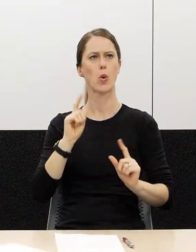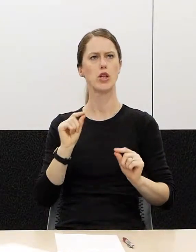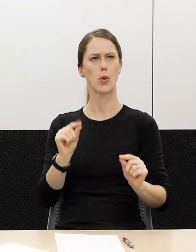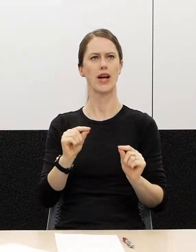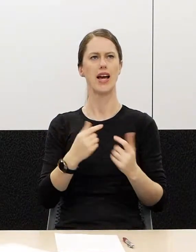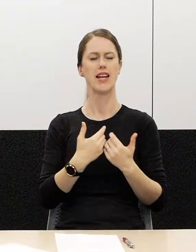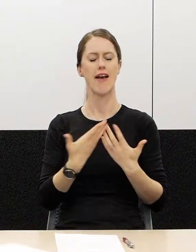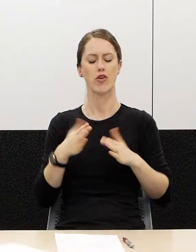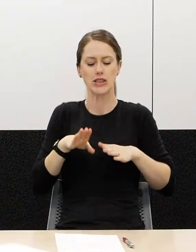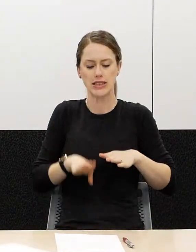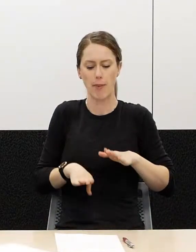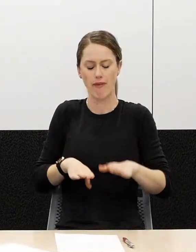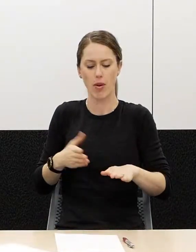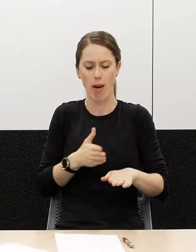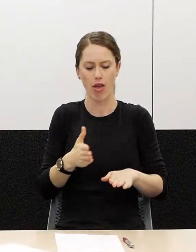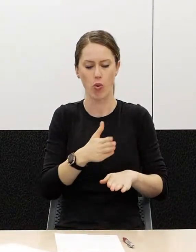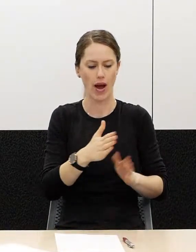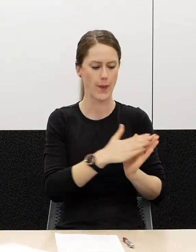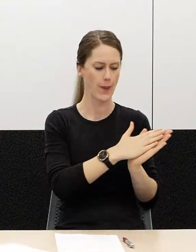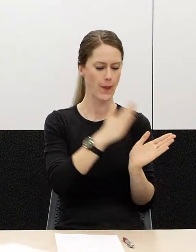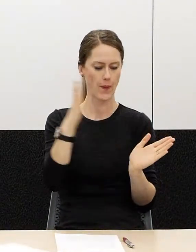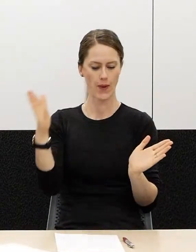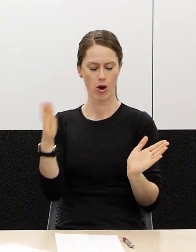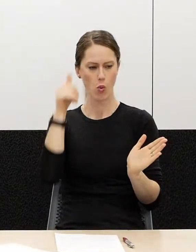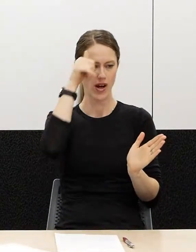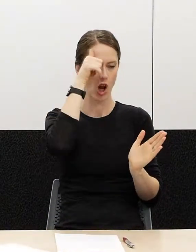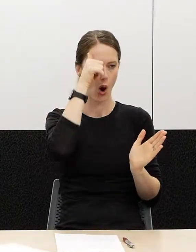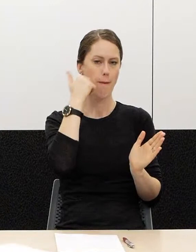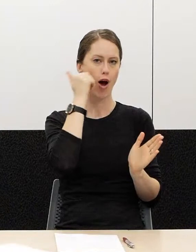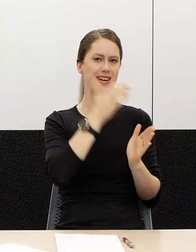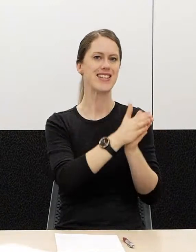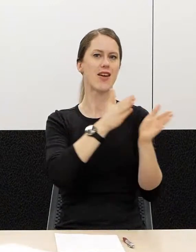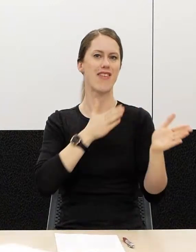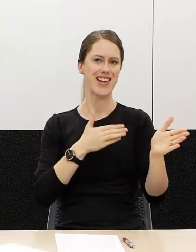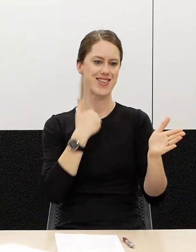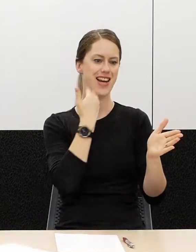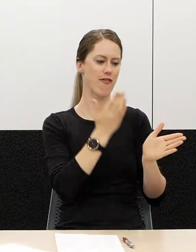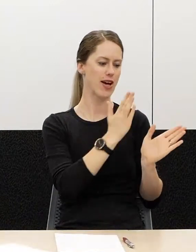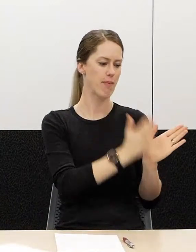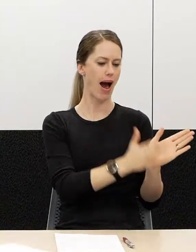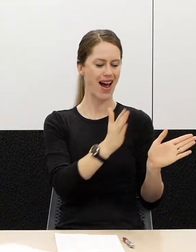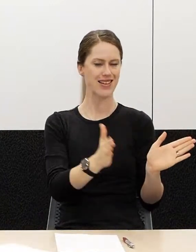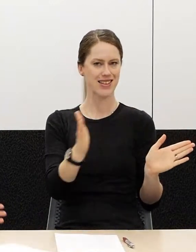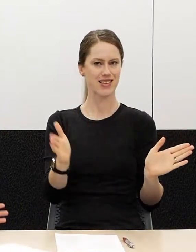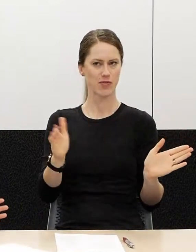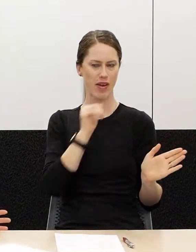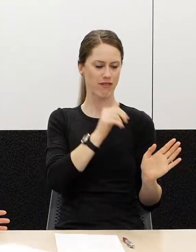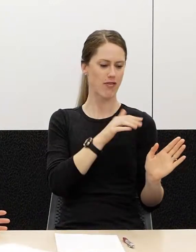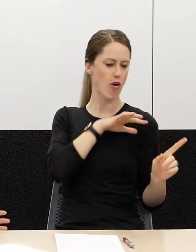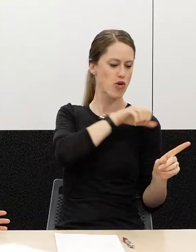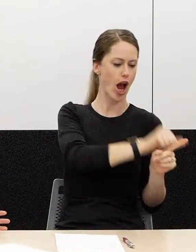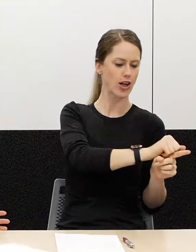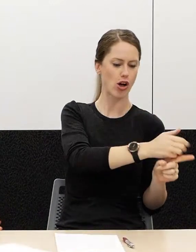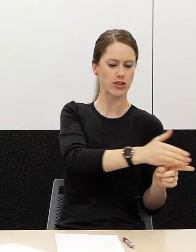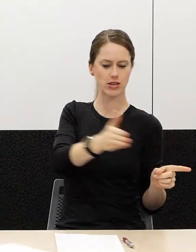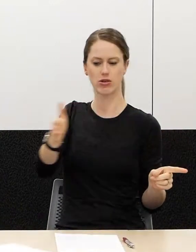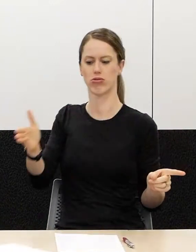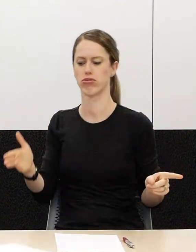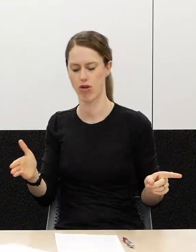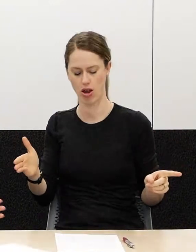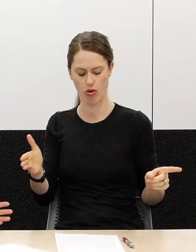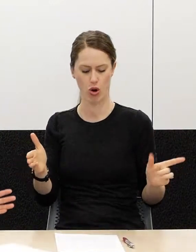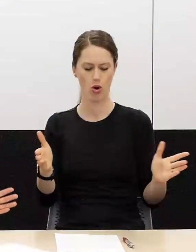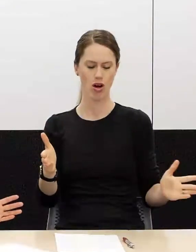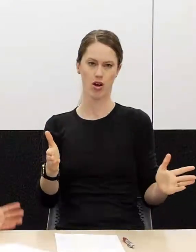at every step of the pathway. We know that Māori tend to be disadvantaged at every step of the pathway, so we have to have a very holistic view of that,